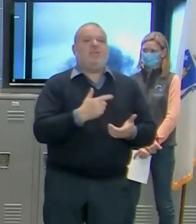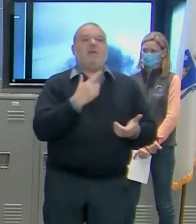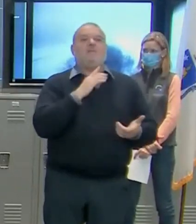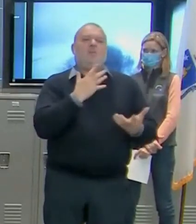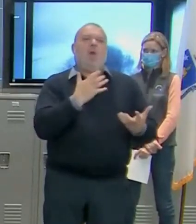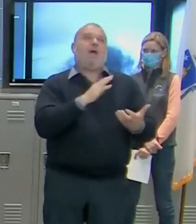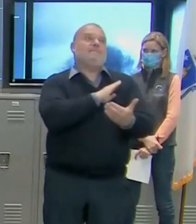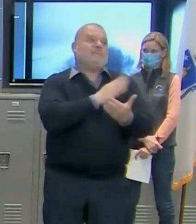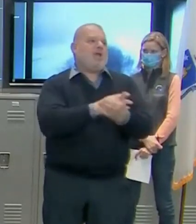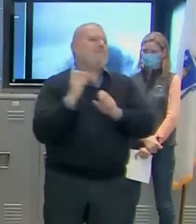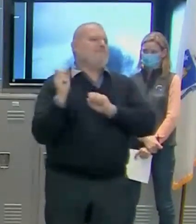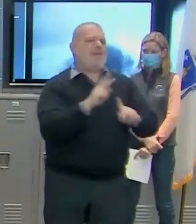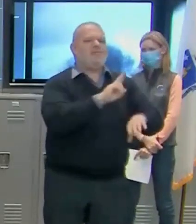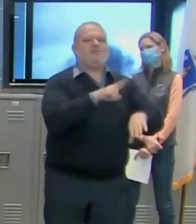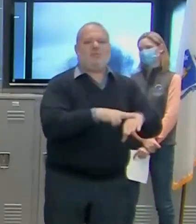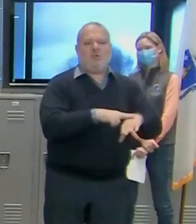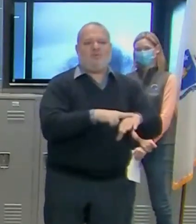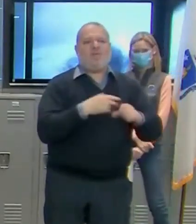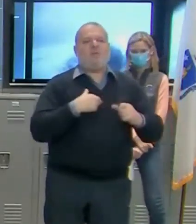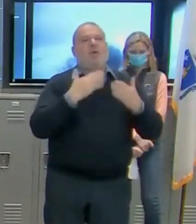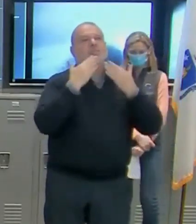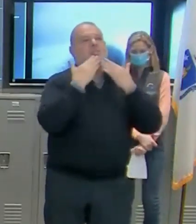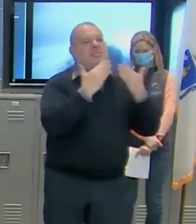their patience. So thank you.